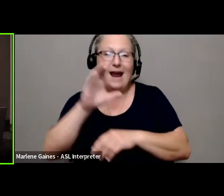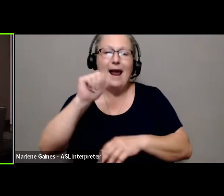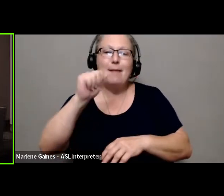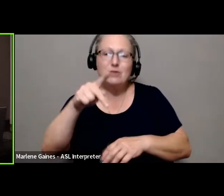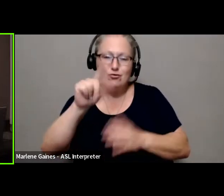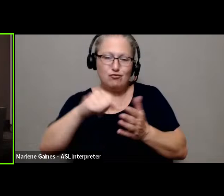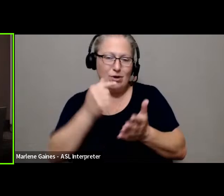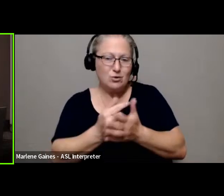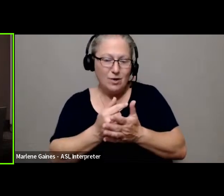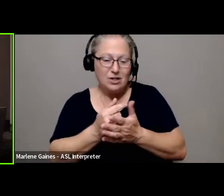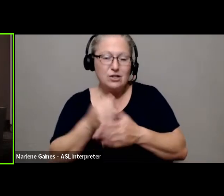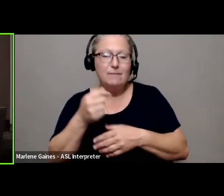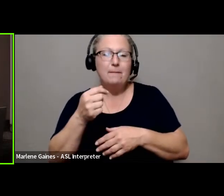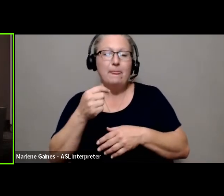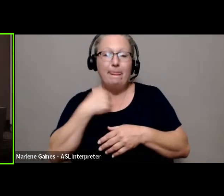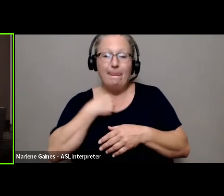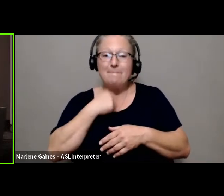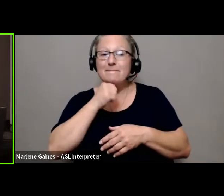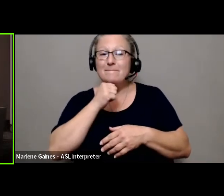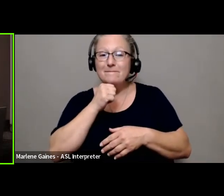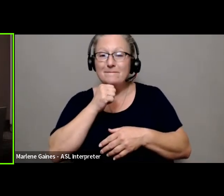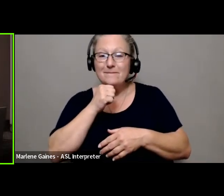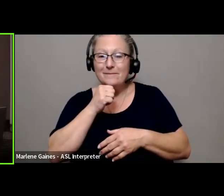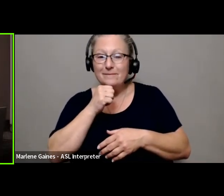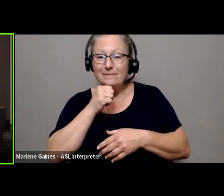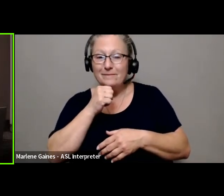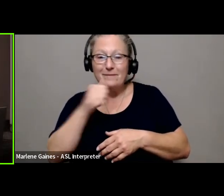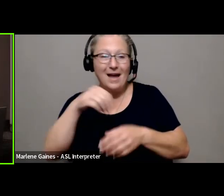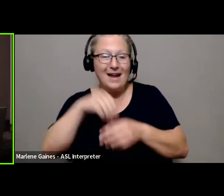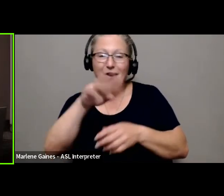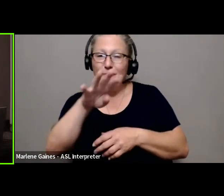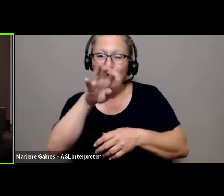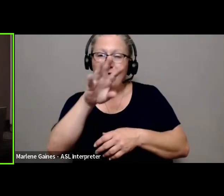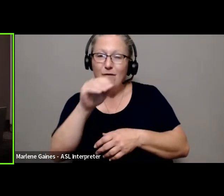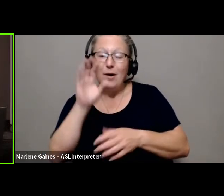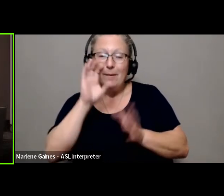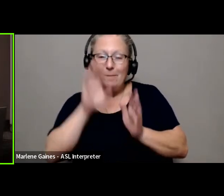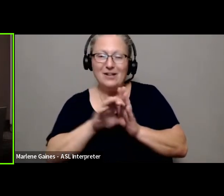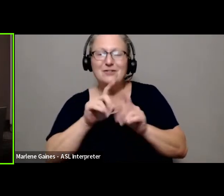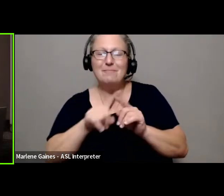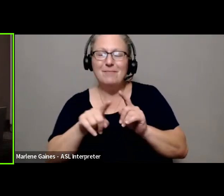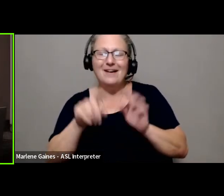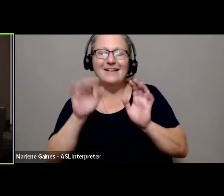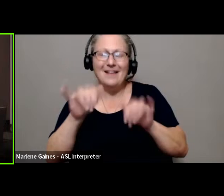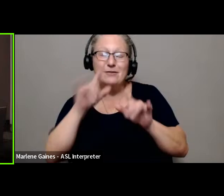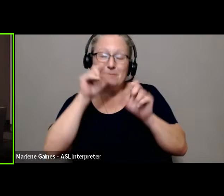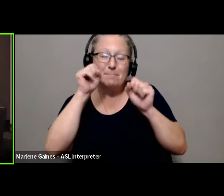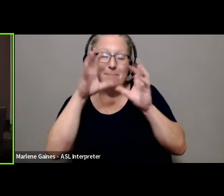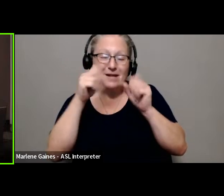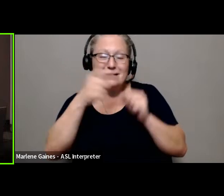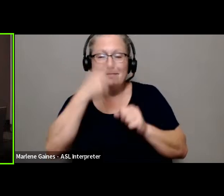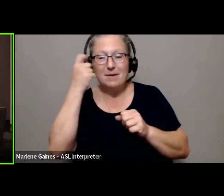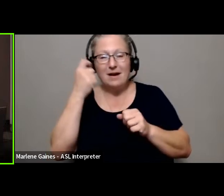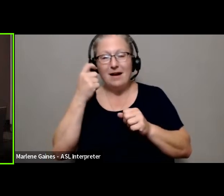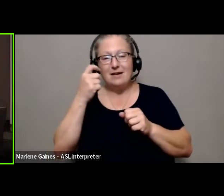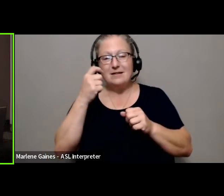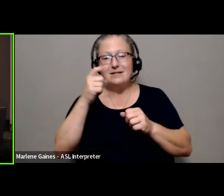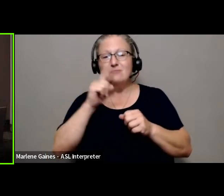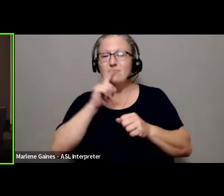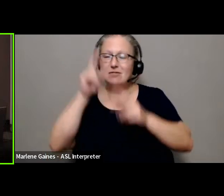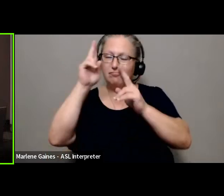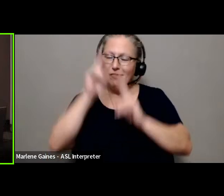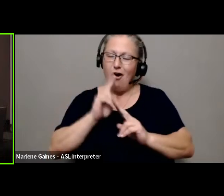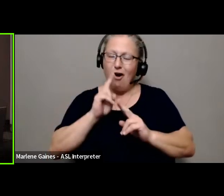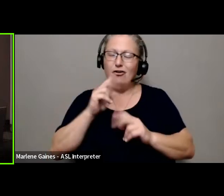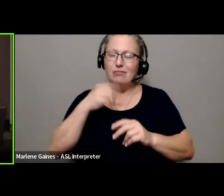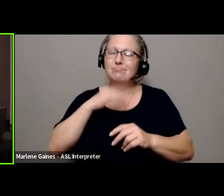Cappuccino graduation, and I was not in 444 photos, so I liked that. That was pretty, but it was amazing because I was honored to actually speak